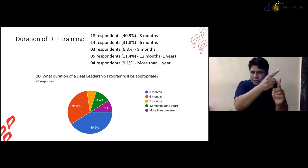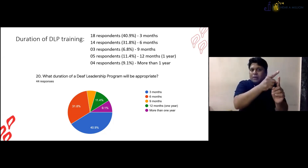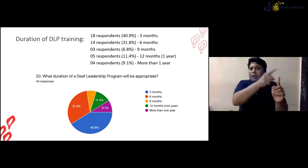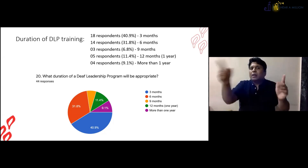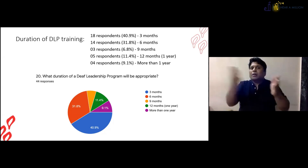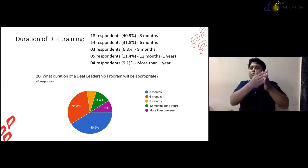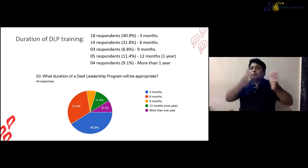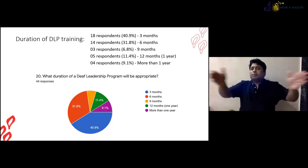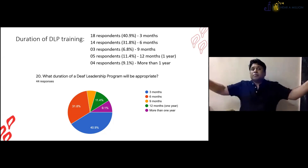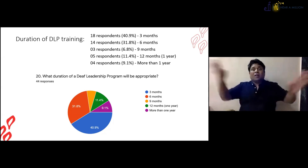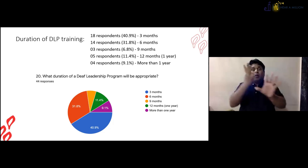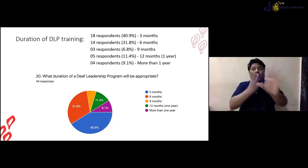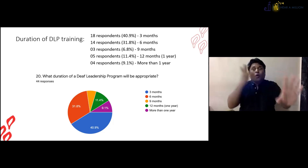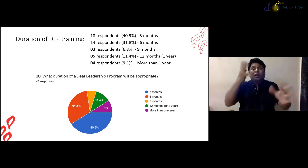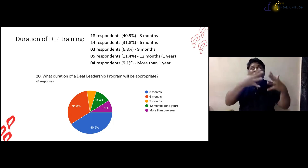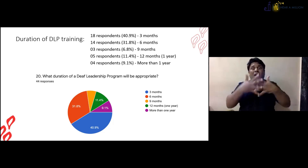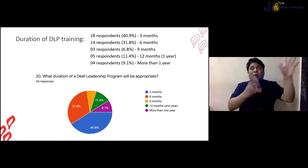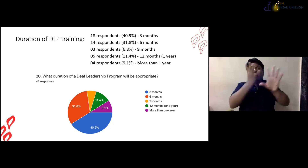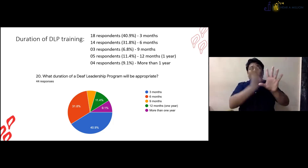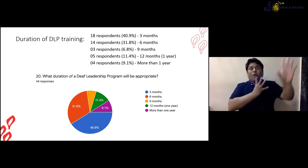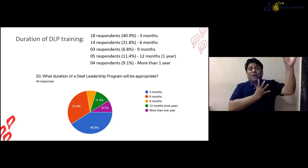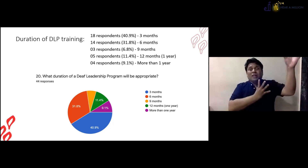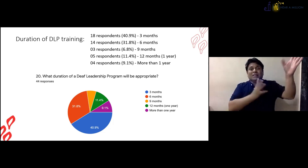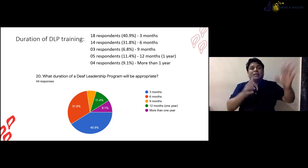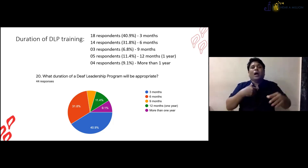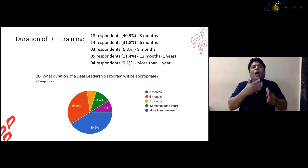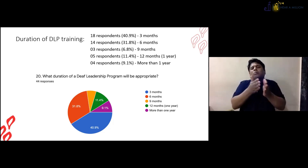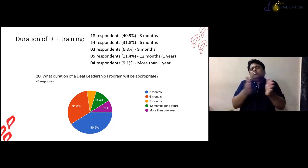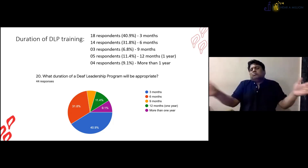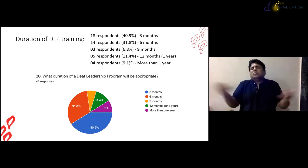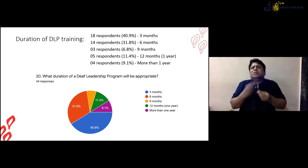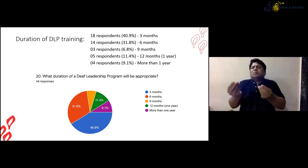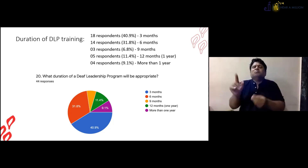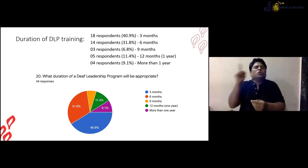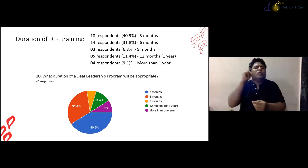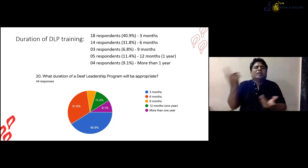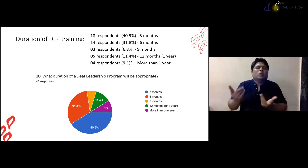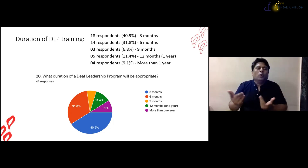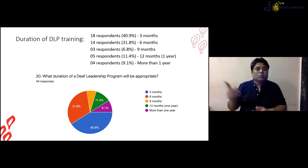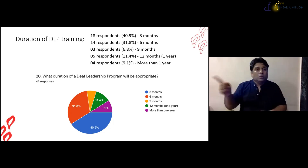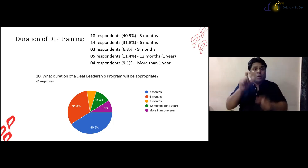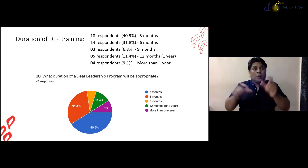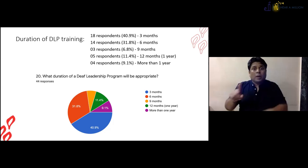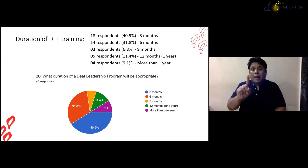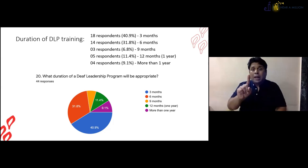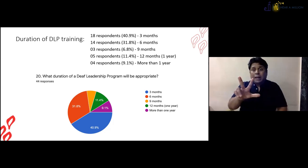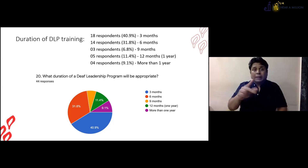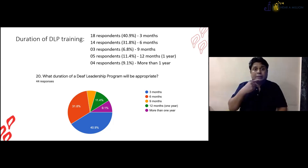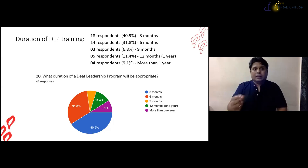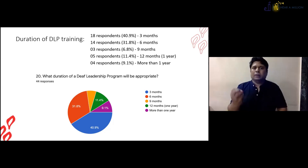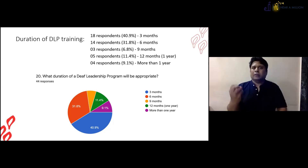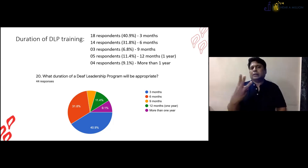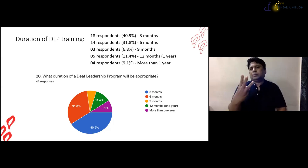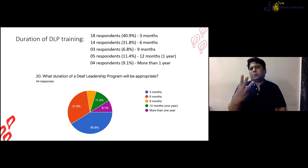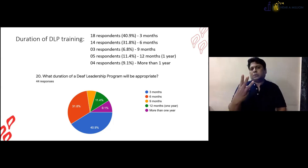front runners also, it was 3 months to 6 months, and then 4 years now in the US. So we are going to be thinking, people